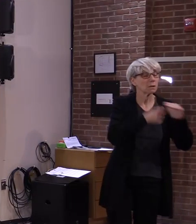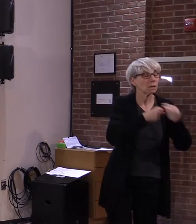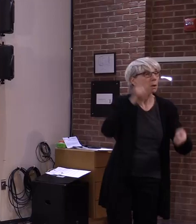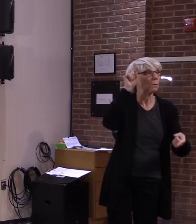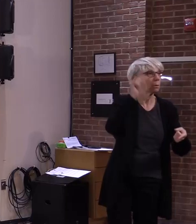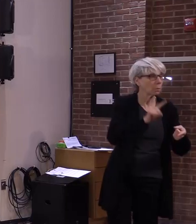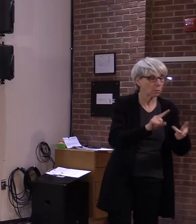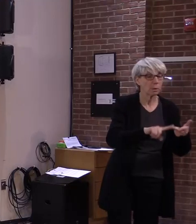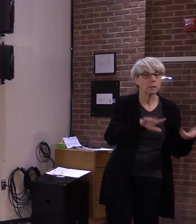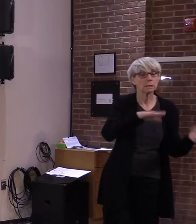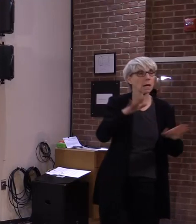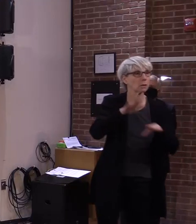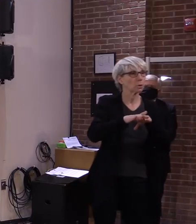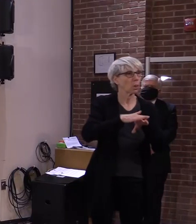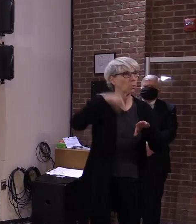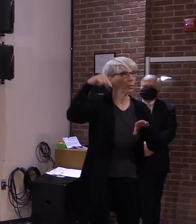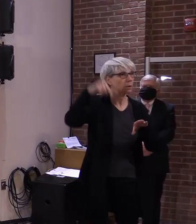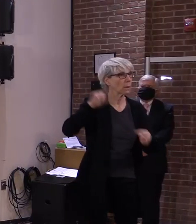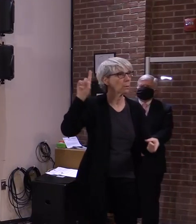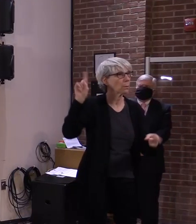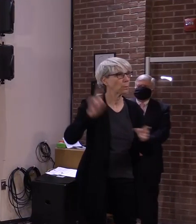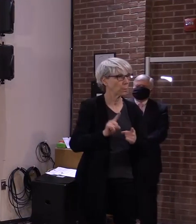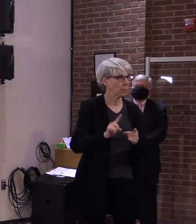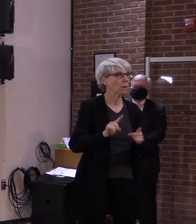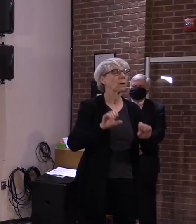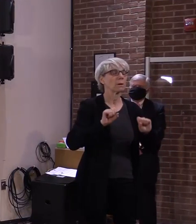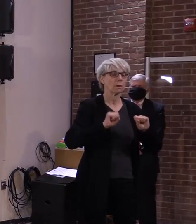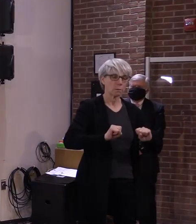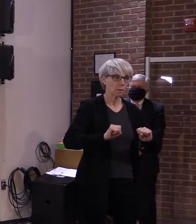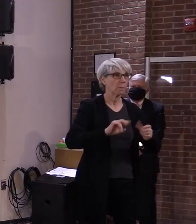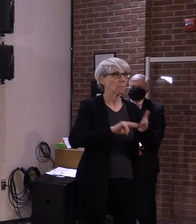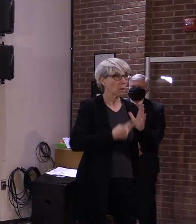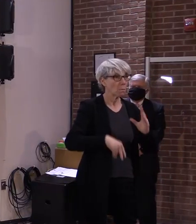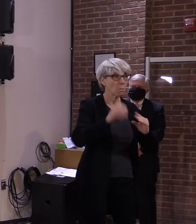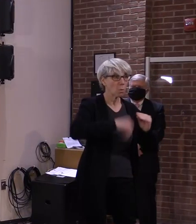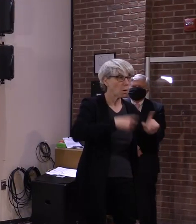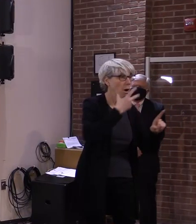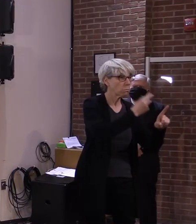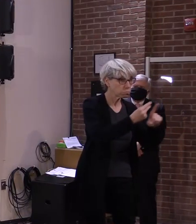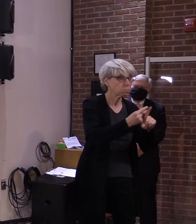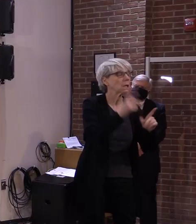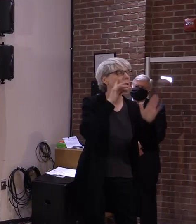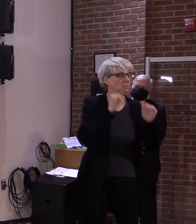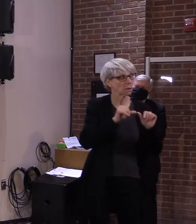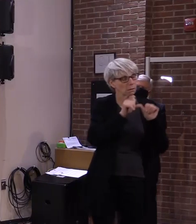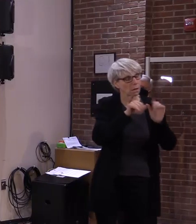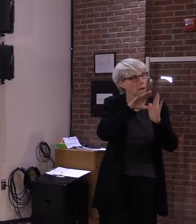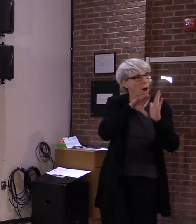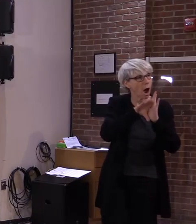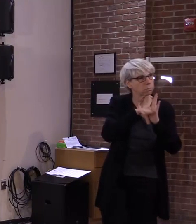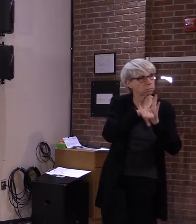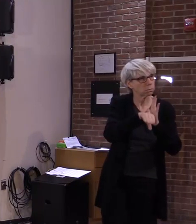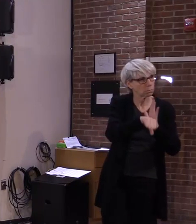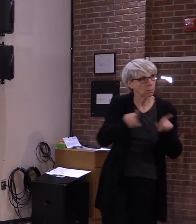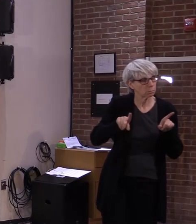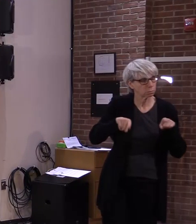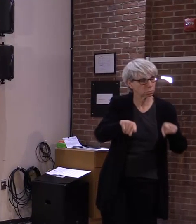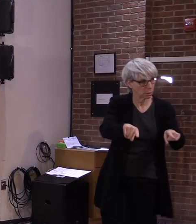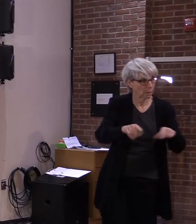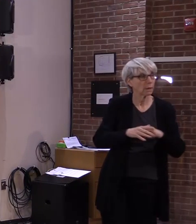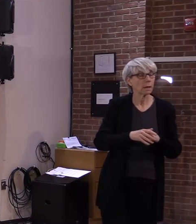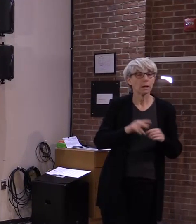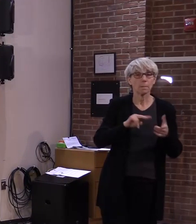are down significantly. So the more people we vaccinate, the lower numbers we'll see. So it won't